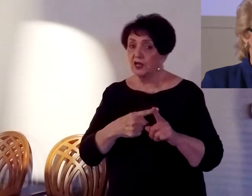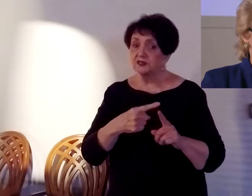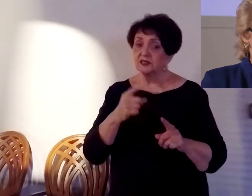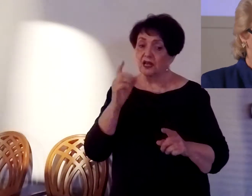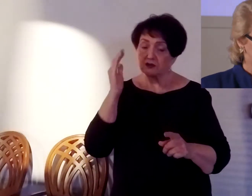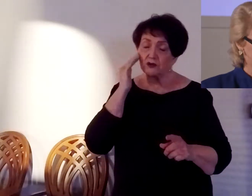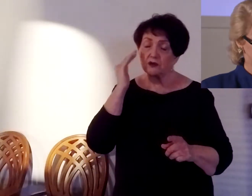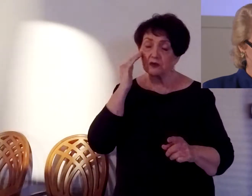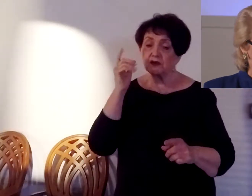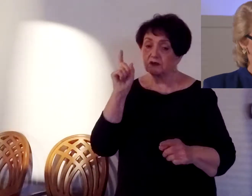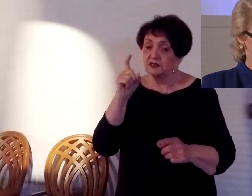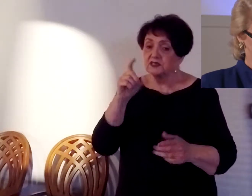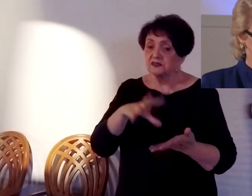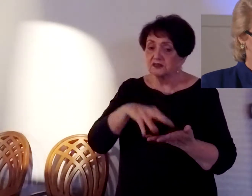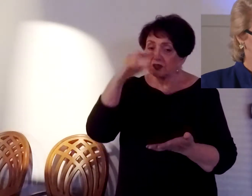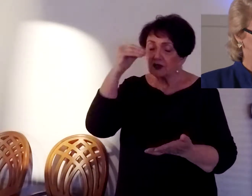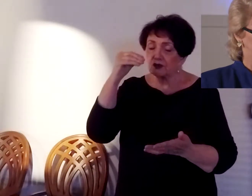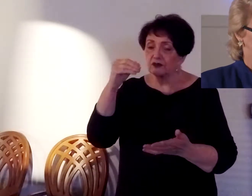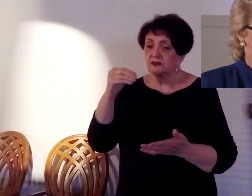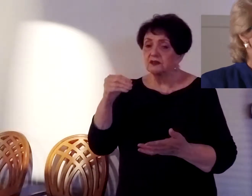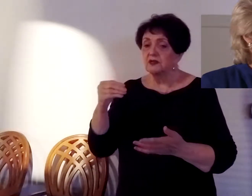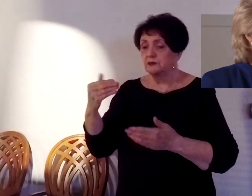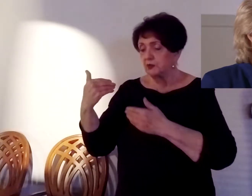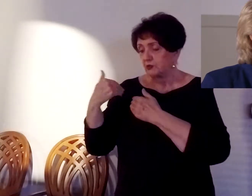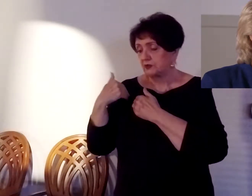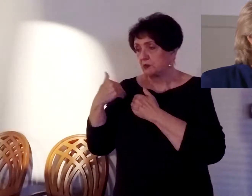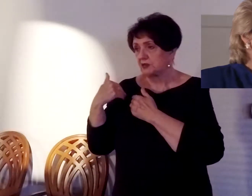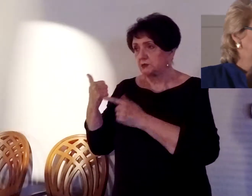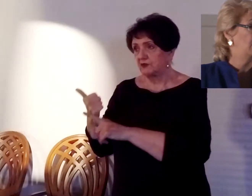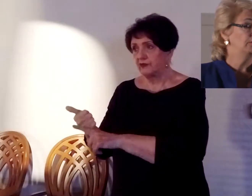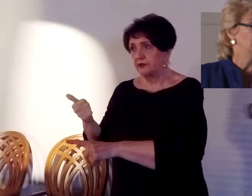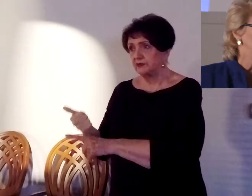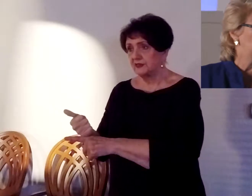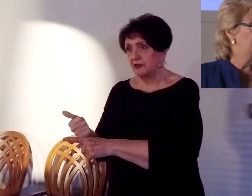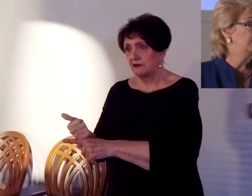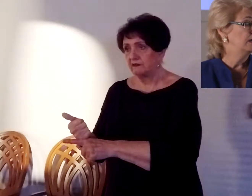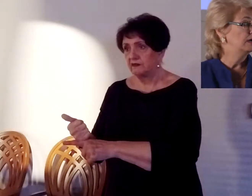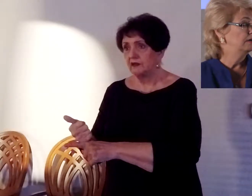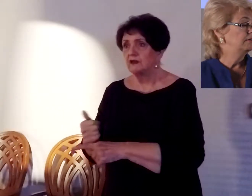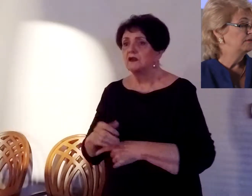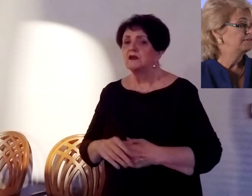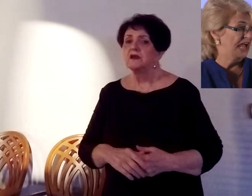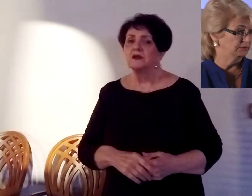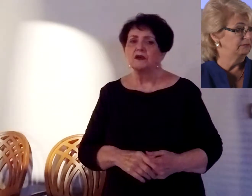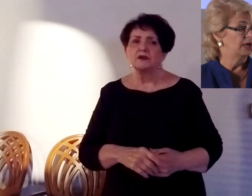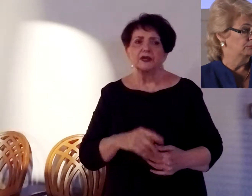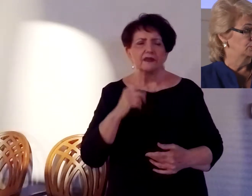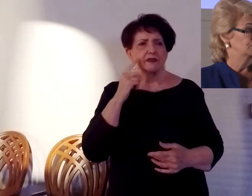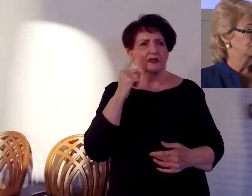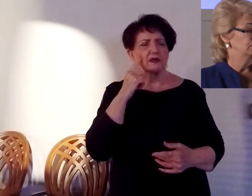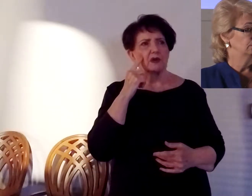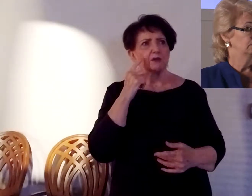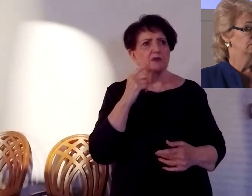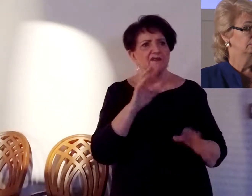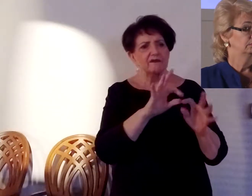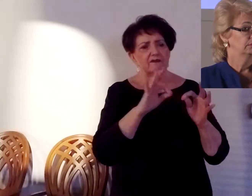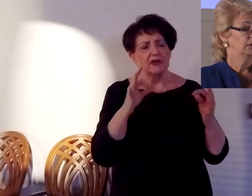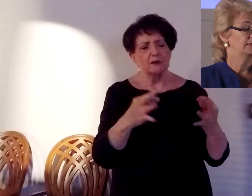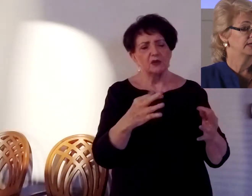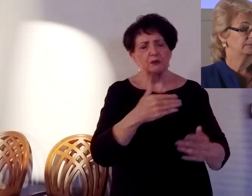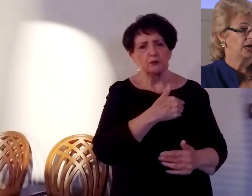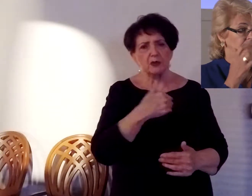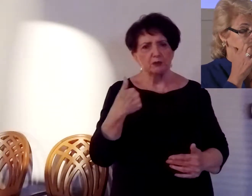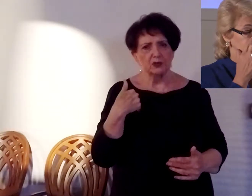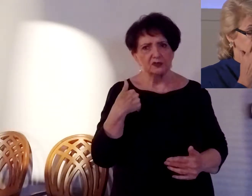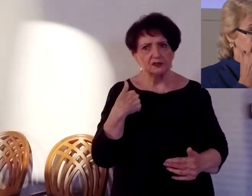life, right? And that's the dance. And when I think about my family members,